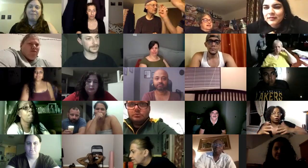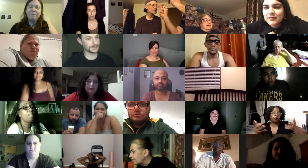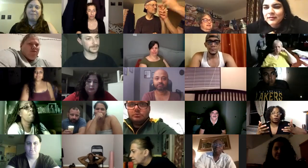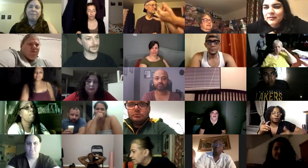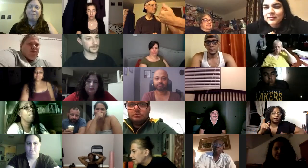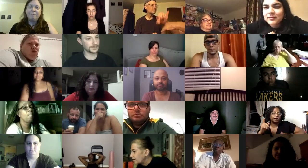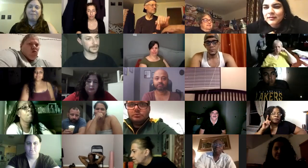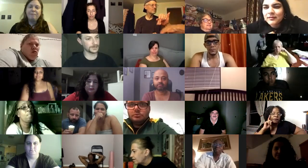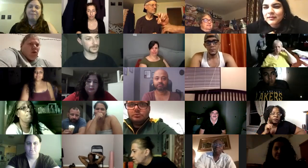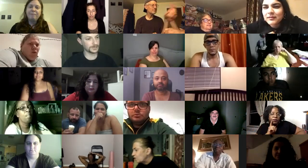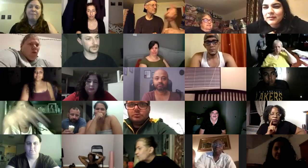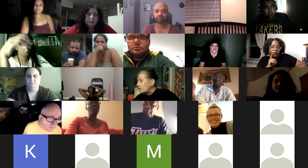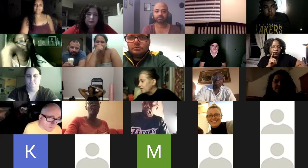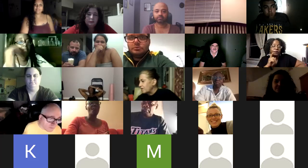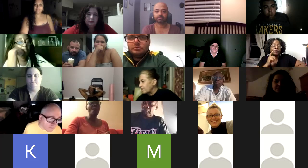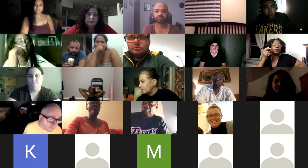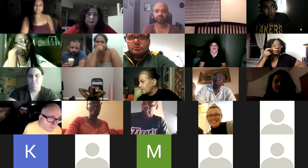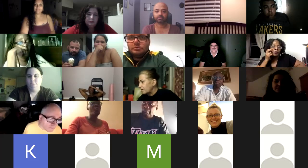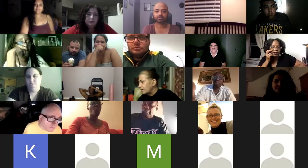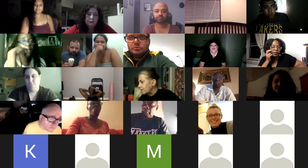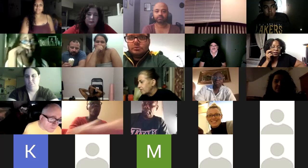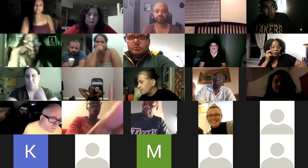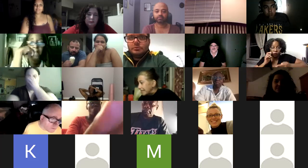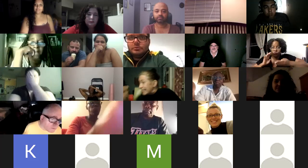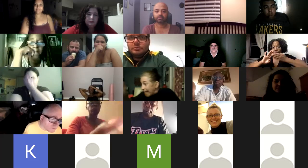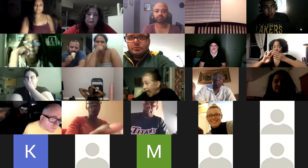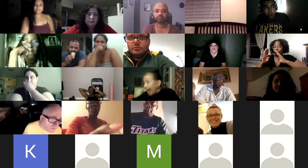Alert. Galaxy Tab S6 has joined the meeting.